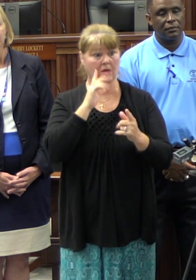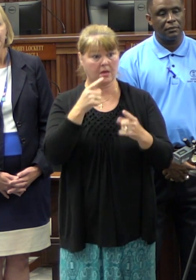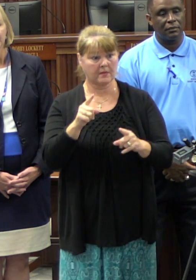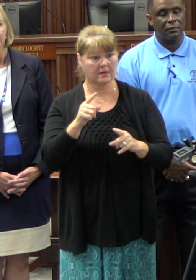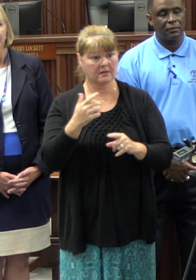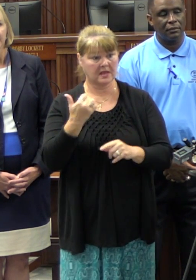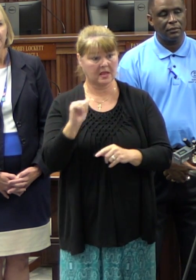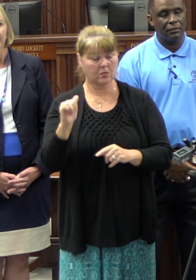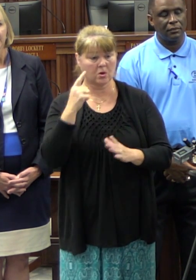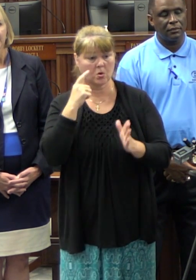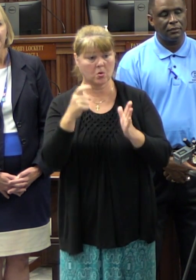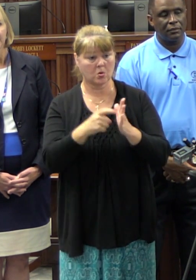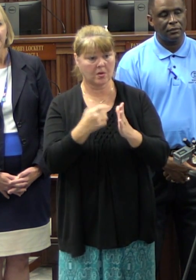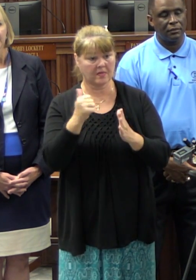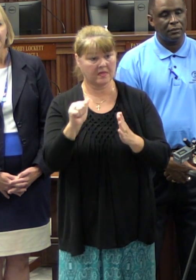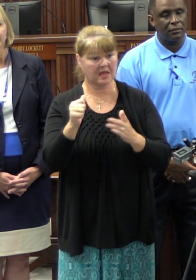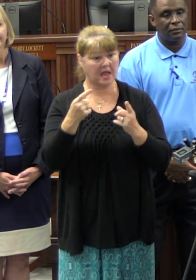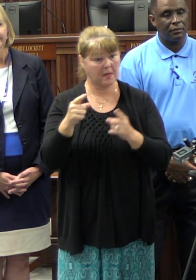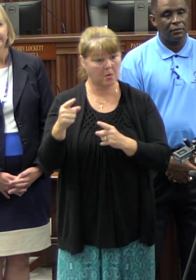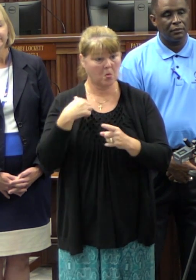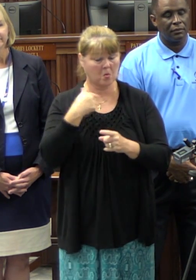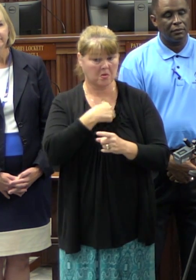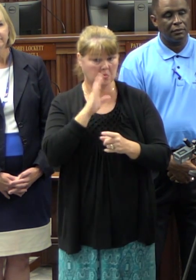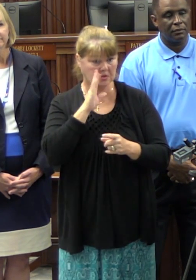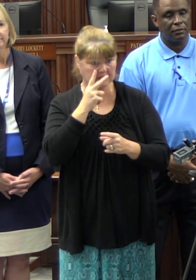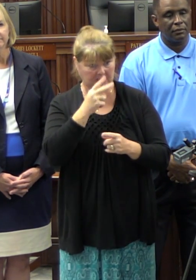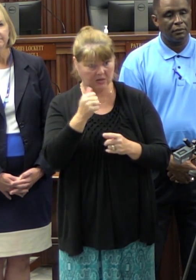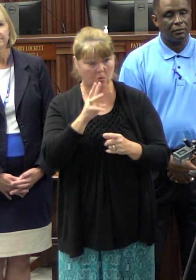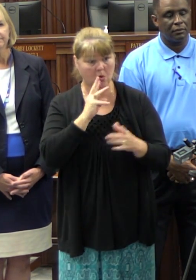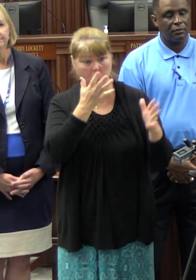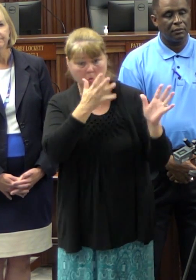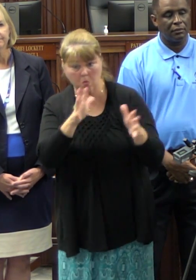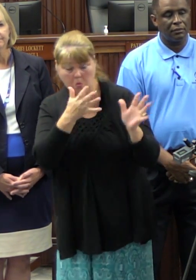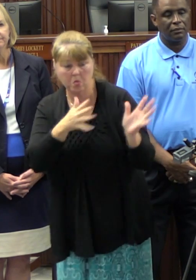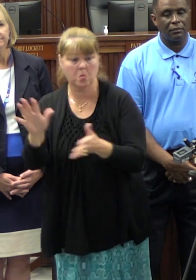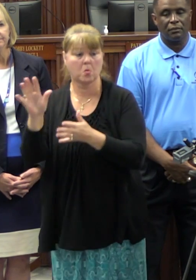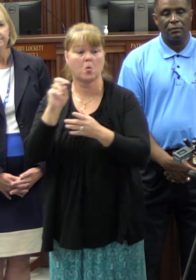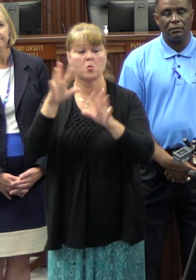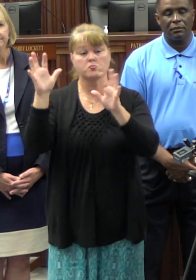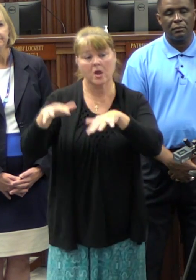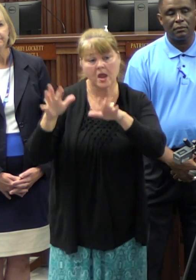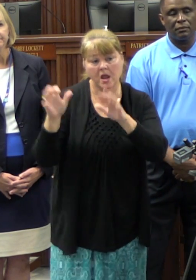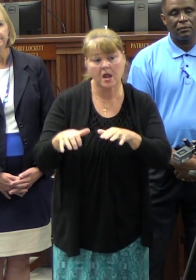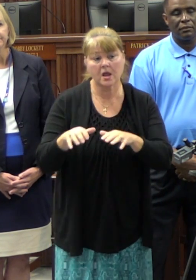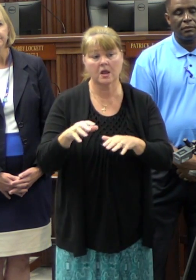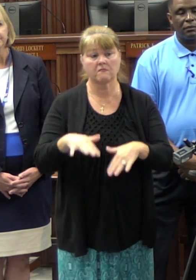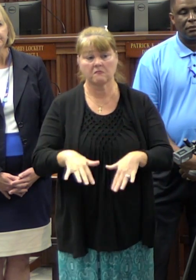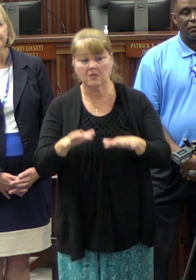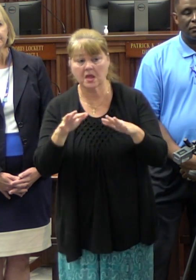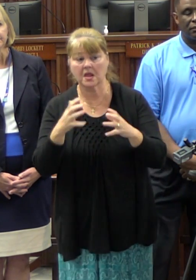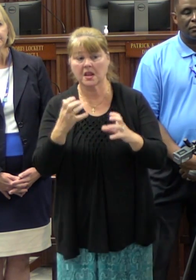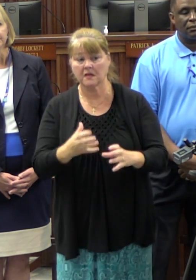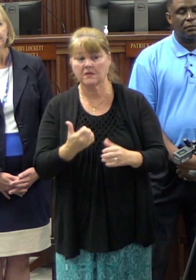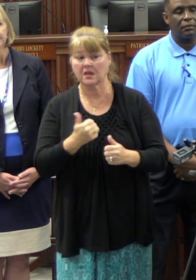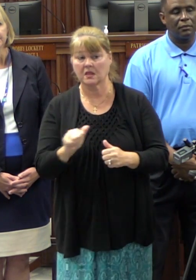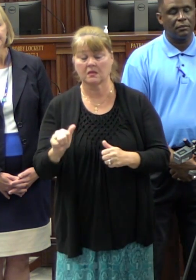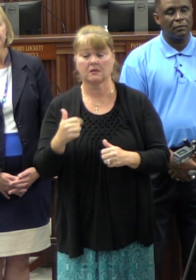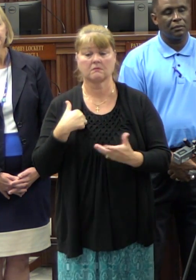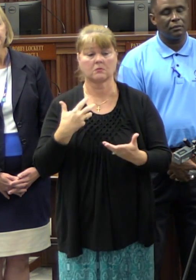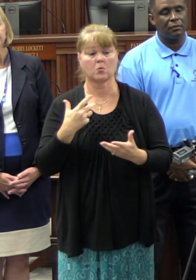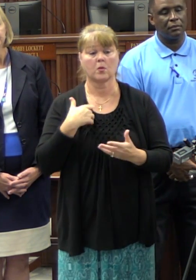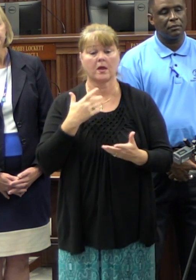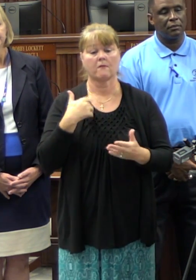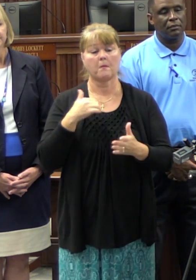notice at all that there was something going on here? Will you see anything, wind gusts, rain, heavy? We do have